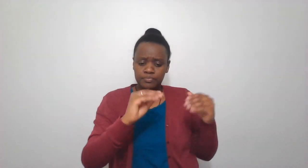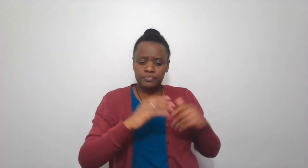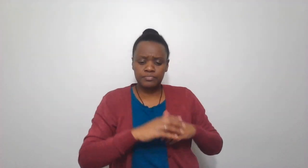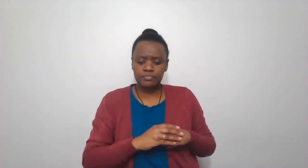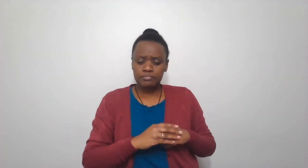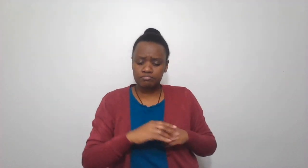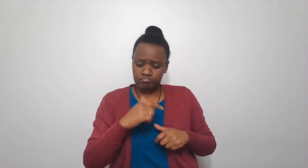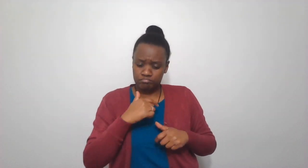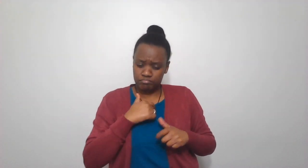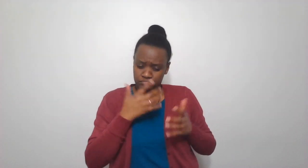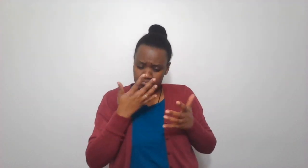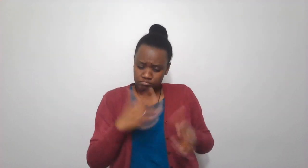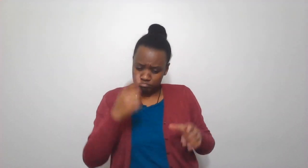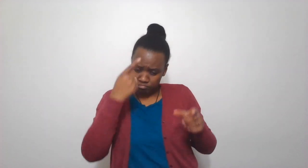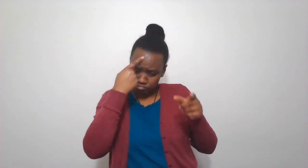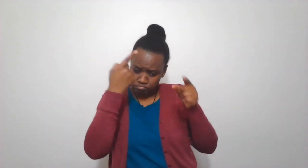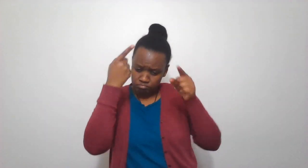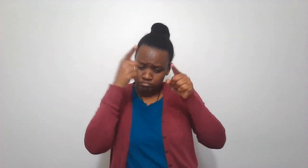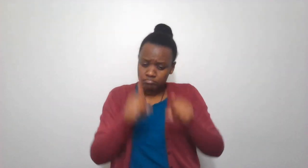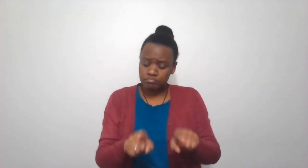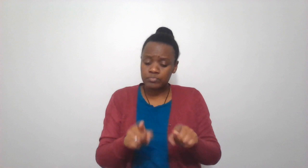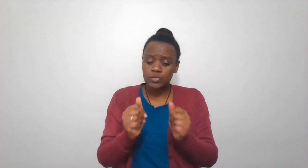I have made a covenant with my chosen one.